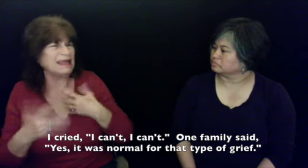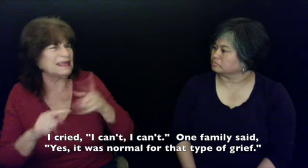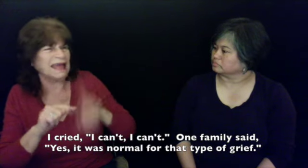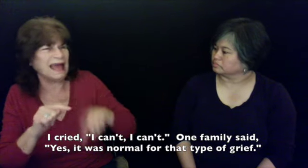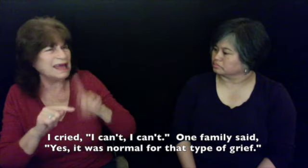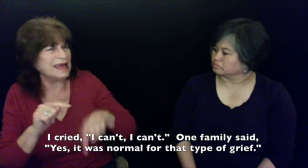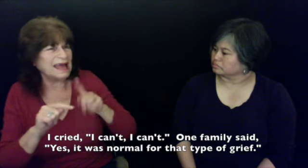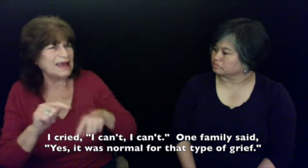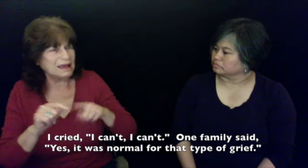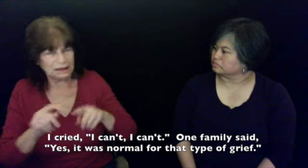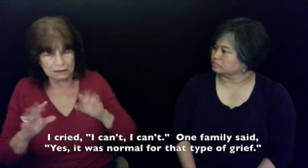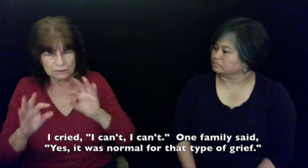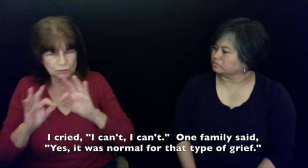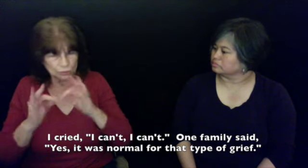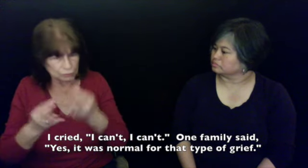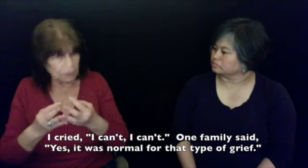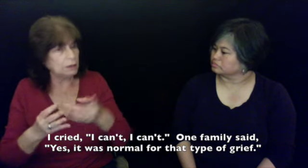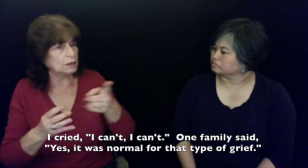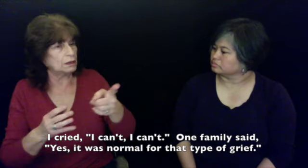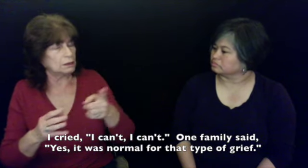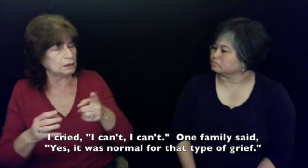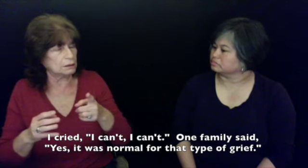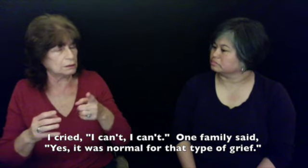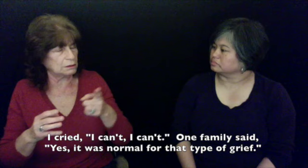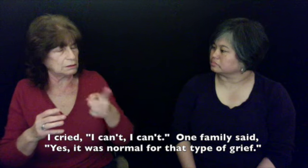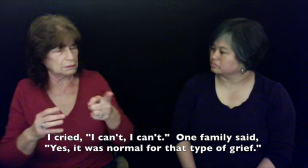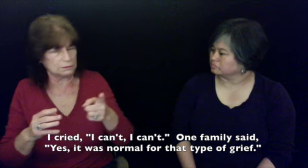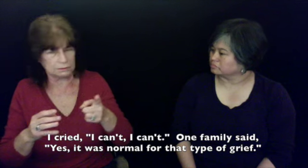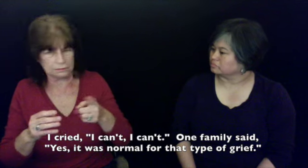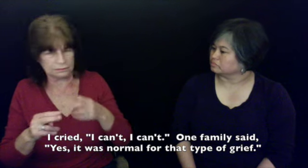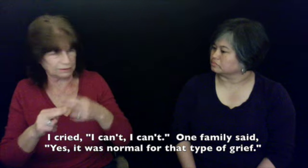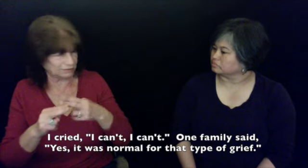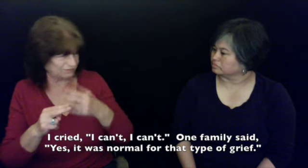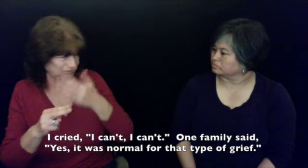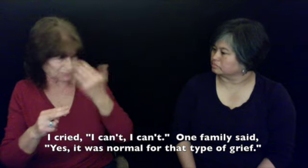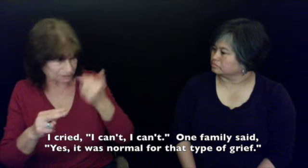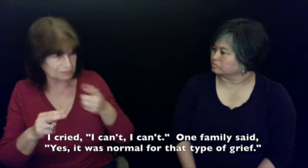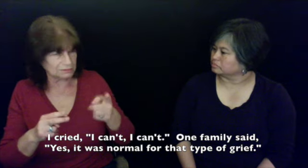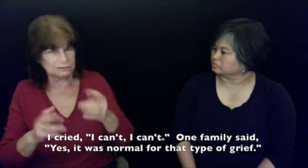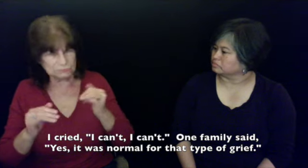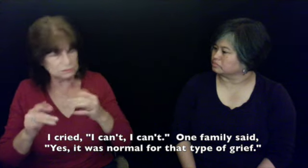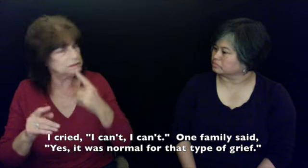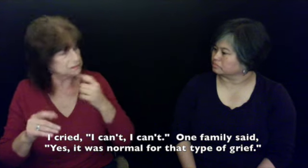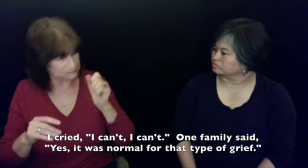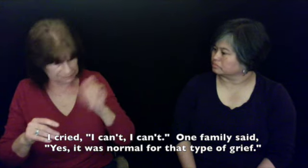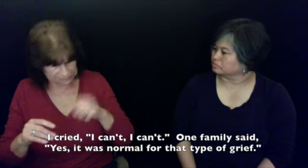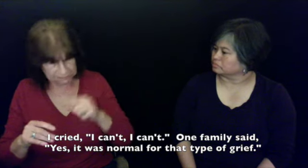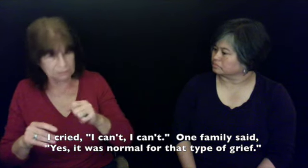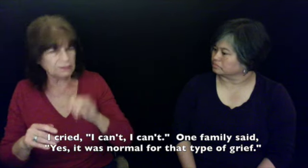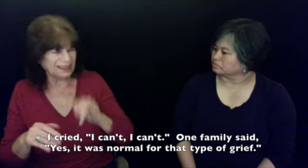I can't. One family said, yes, it is normal for that type of grief.